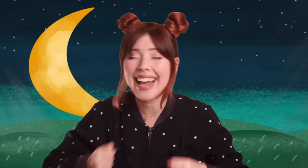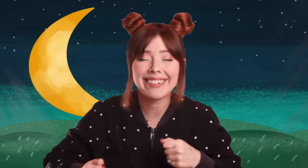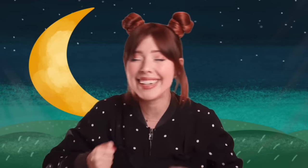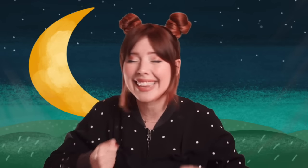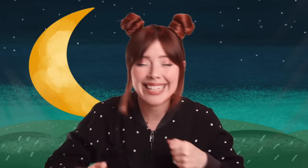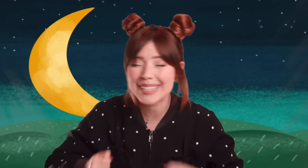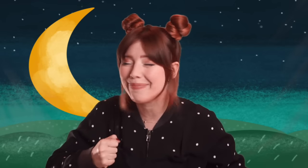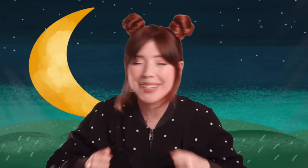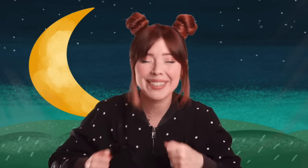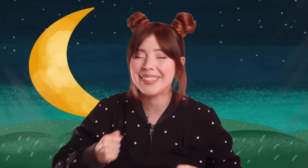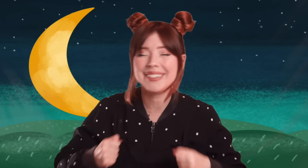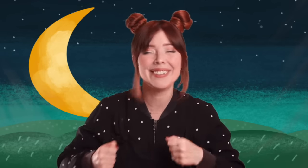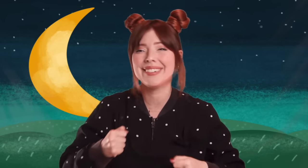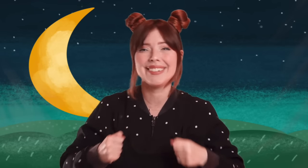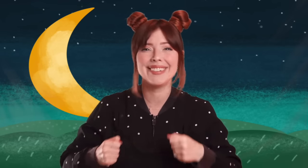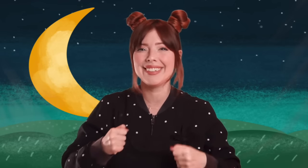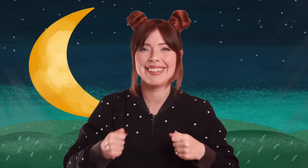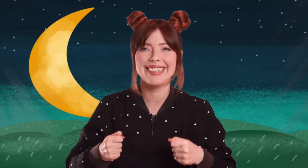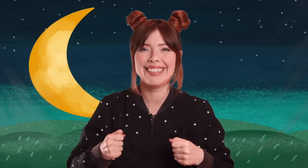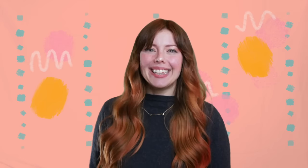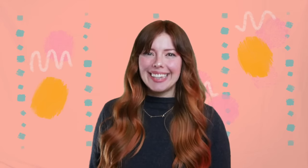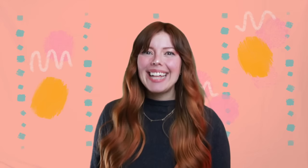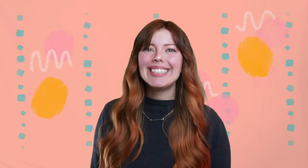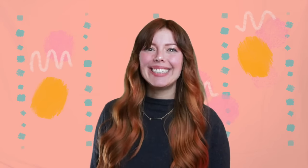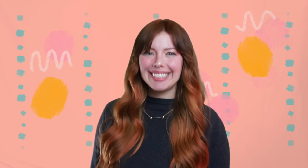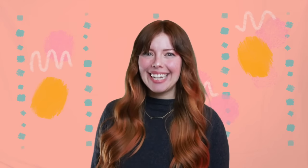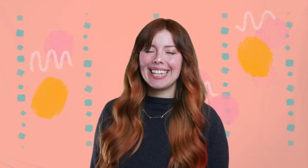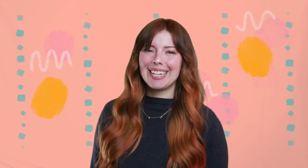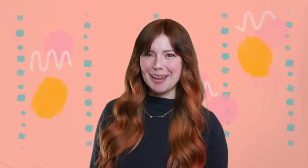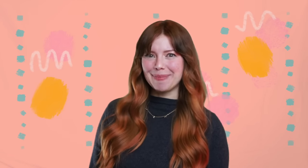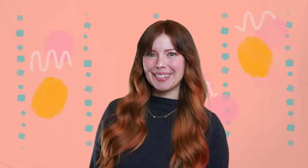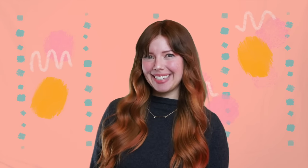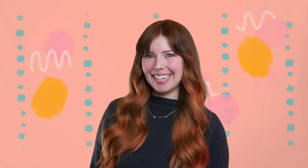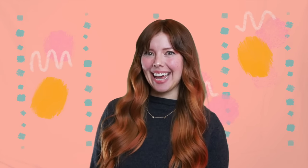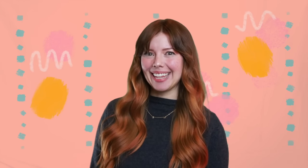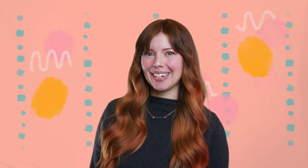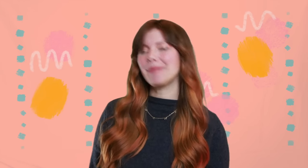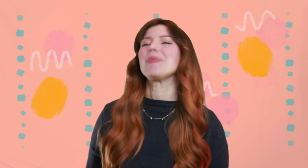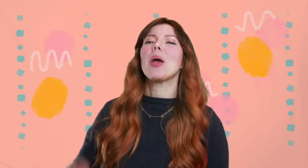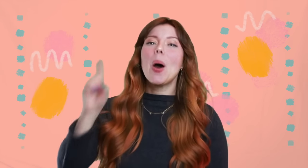with the spoon. Let's sing the numbers together.